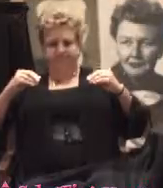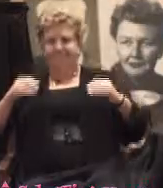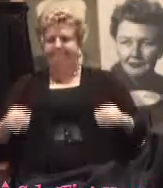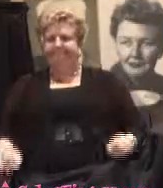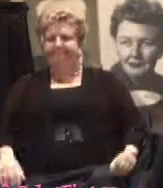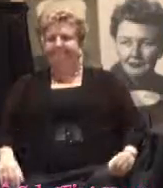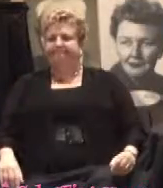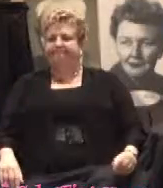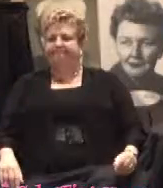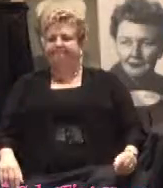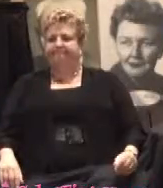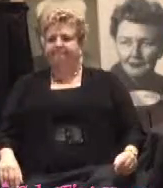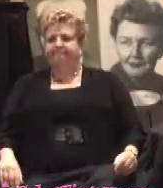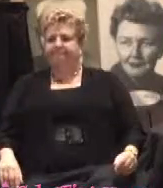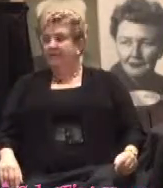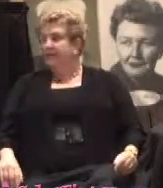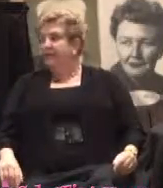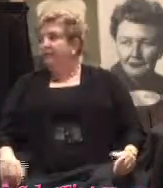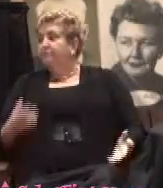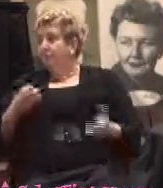Kind of what you're hearing now, Kathy.